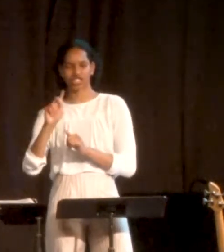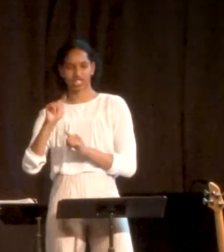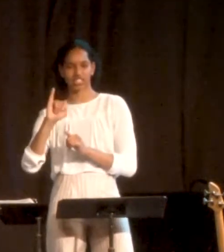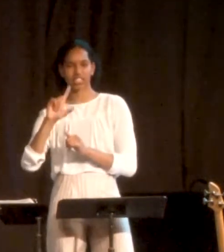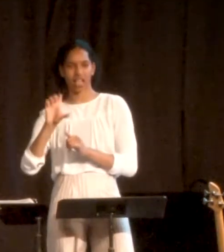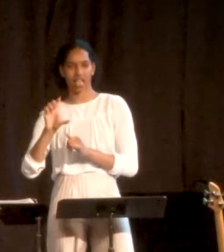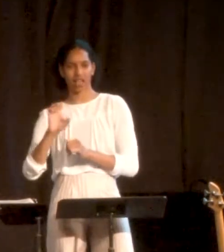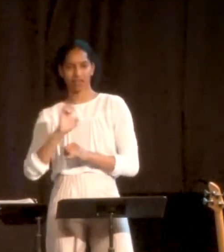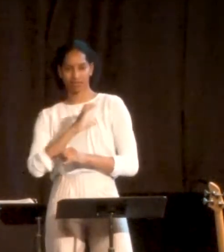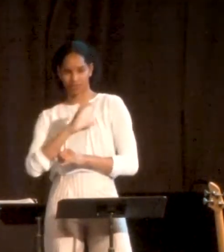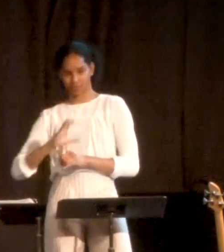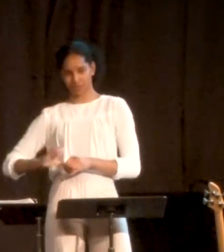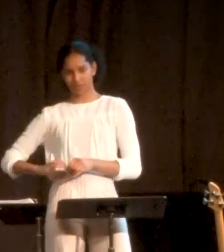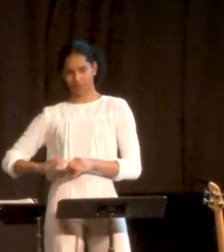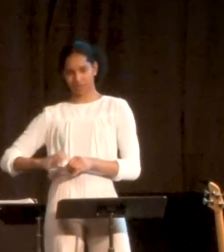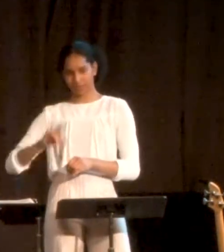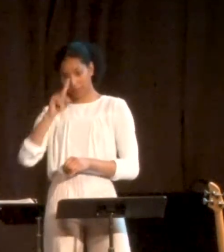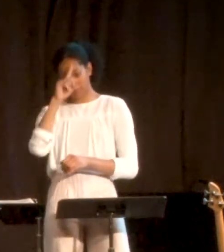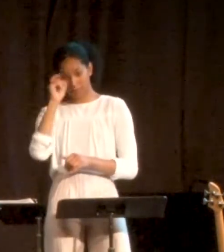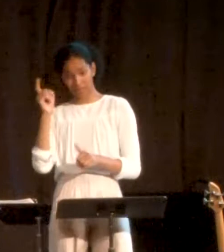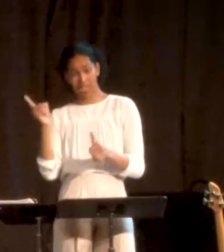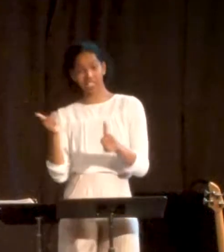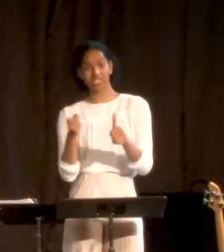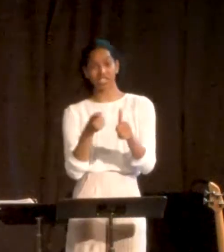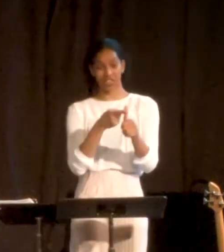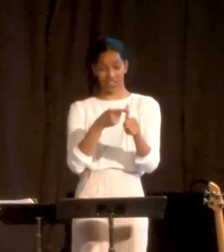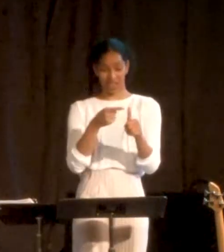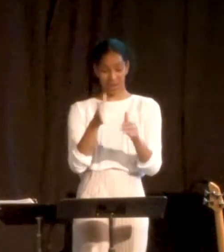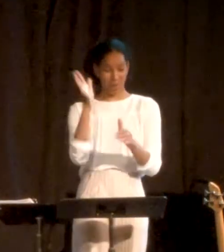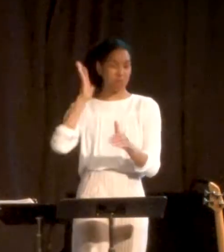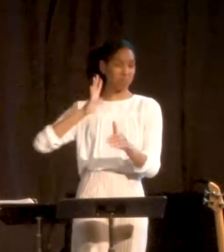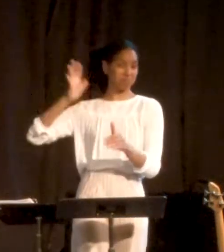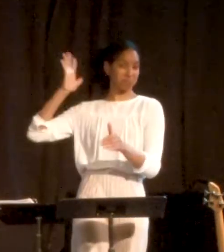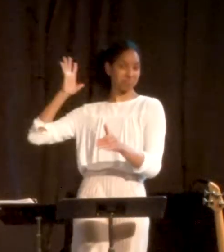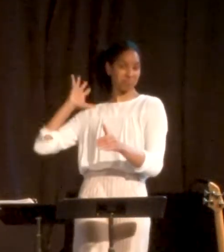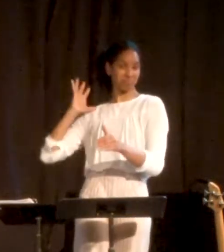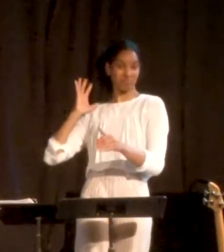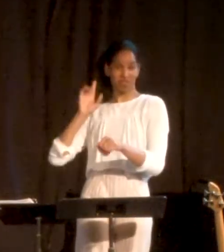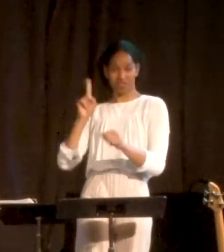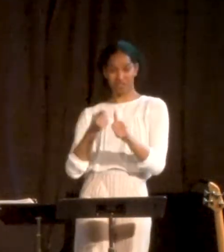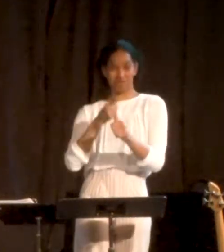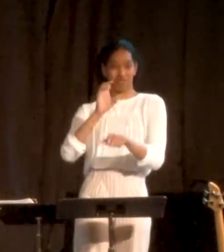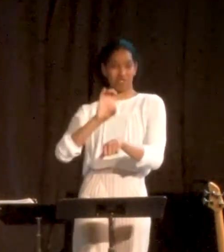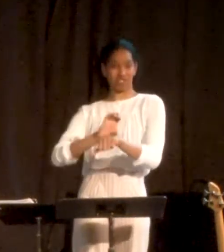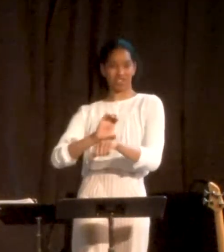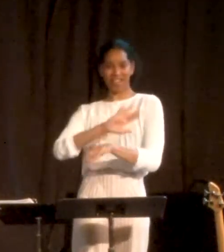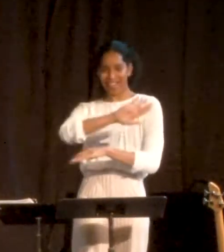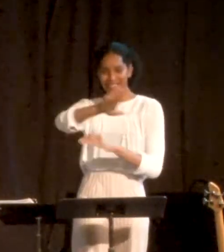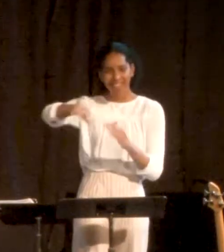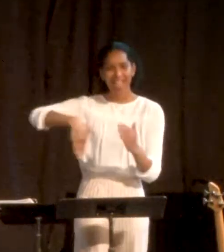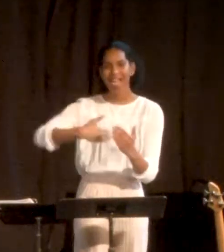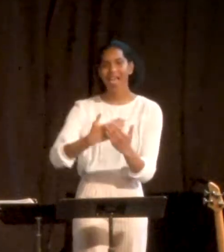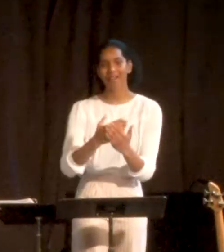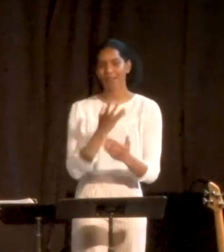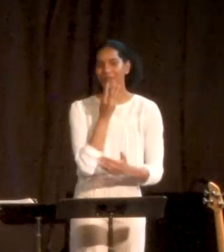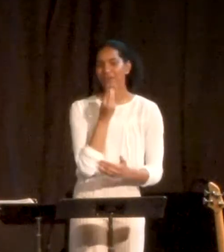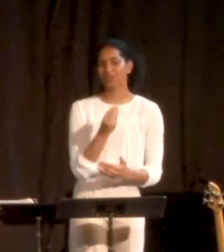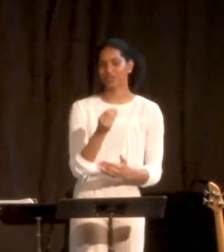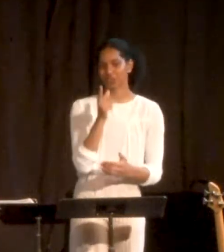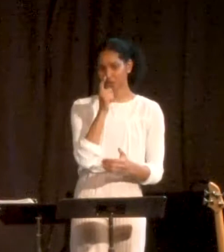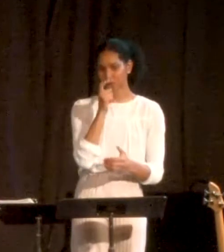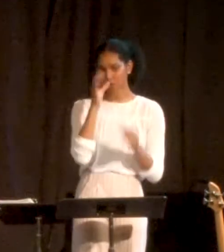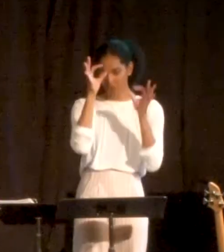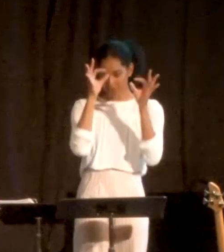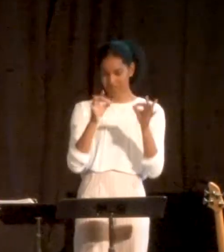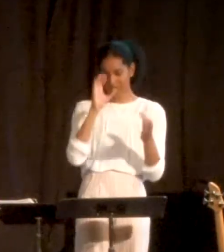early stage in the church, they're all Jews. They're all Jews who have come to believe in the